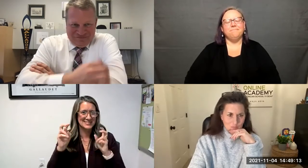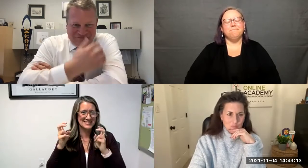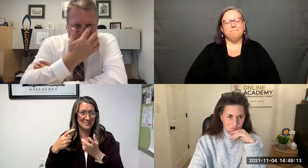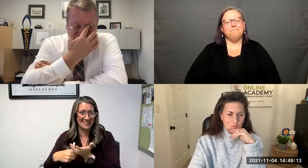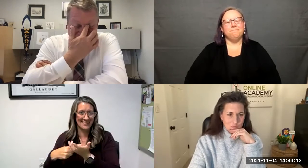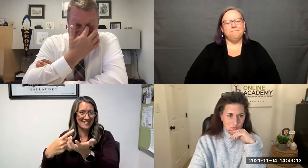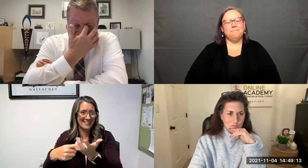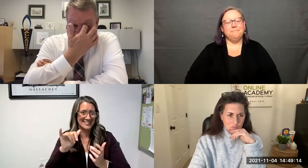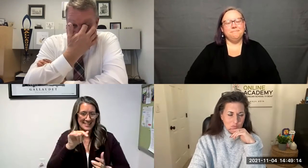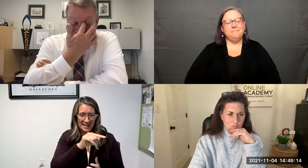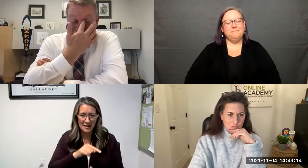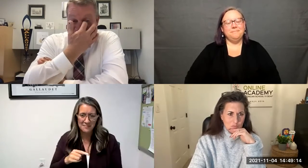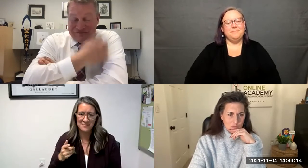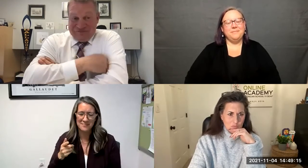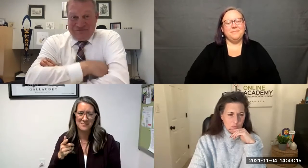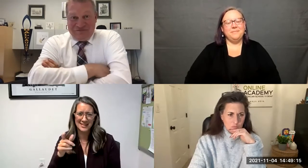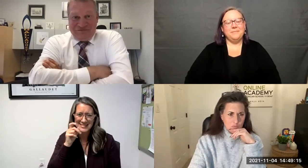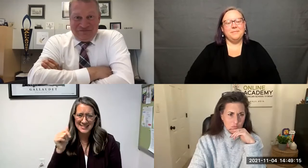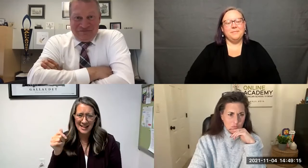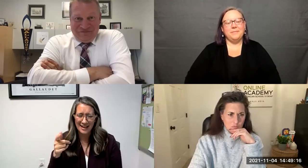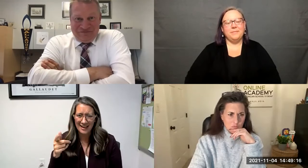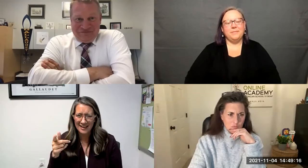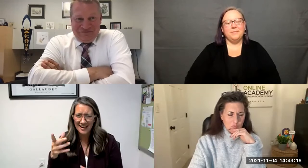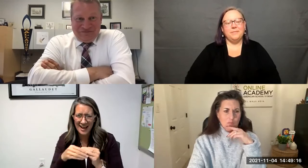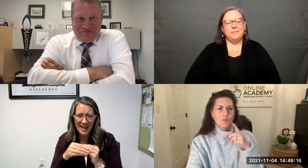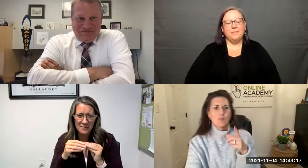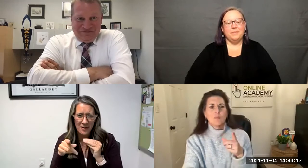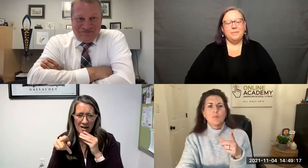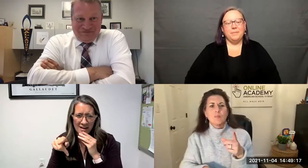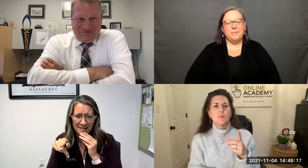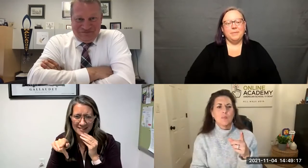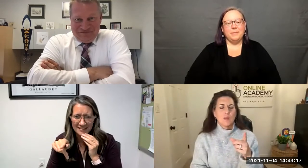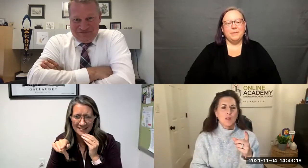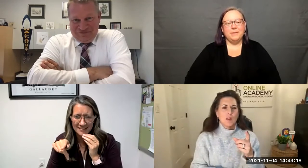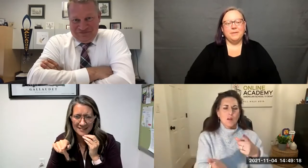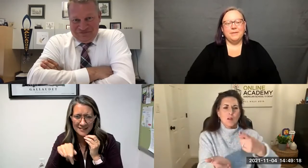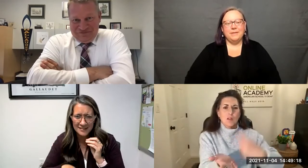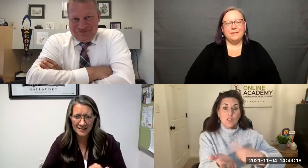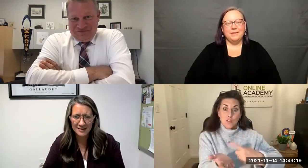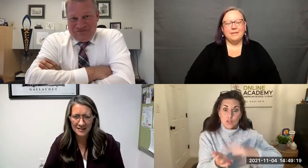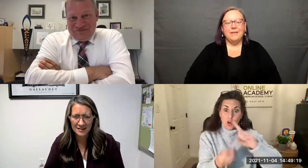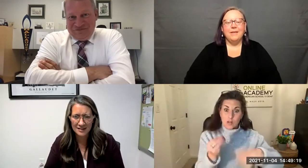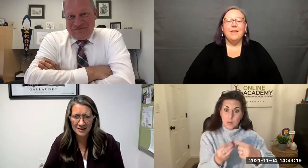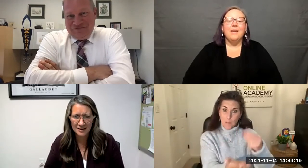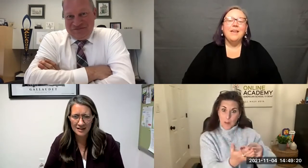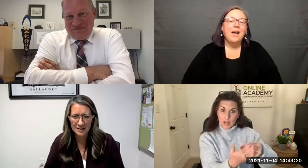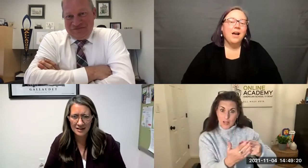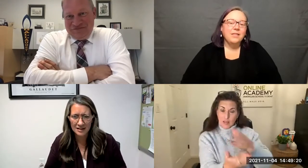other working groups. So our conversation was not isolated to our topic. There's a lot of overlap here. Anything you wanted to add, Stacey? Yeah, I think we